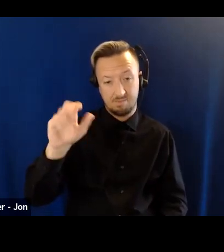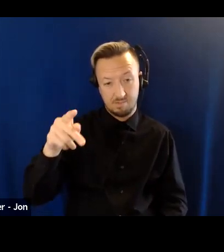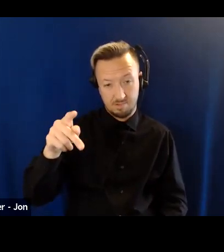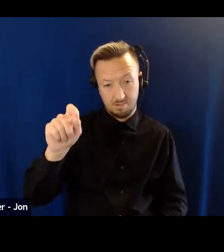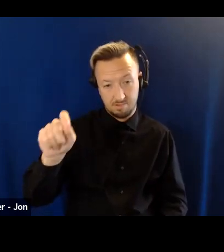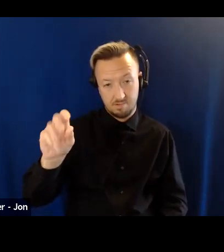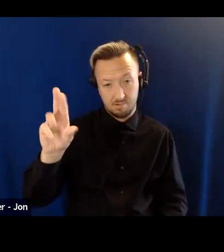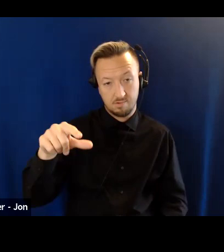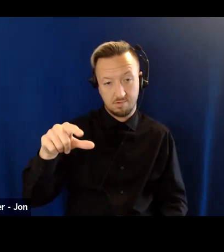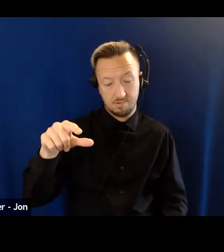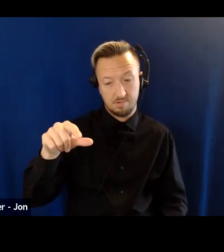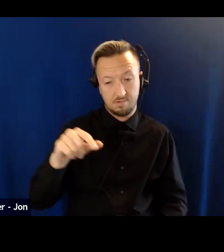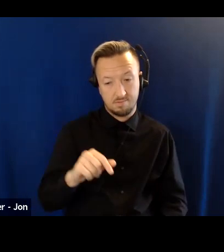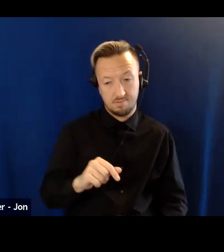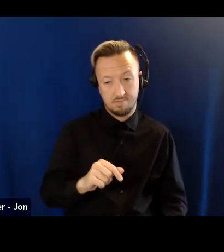@CILNCP.org.